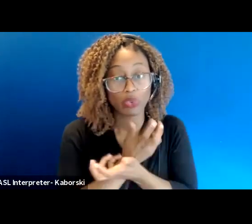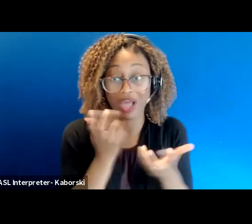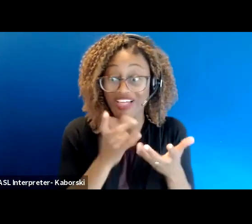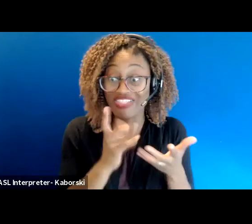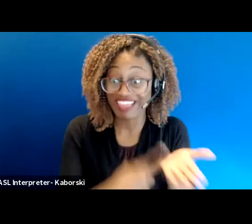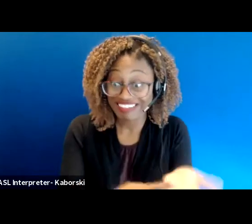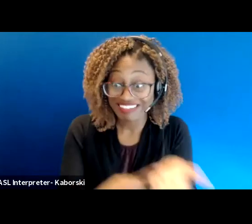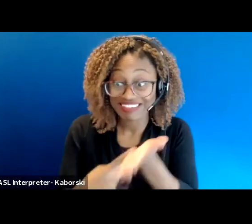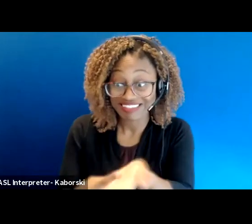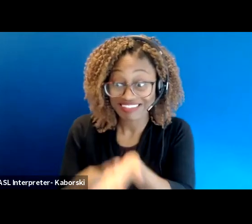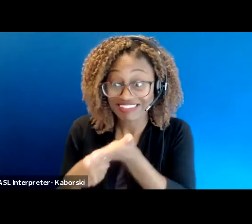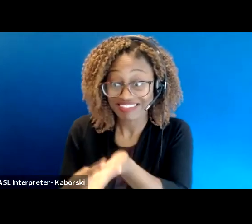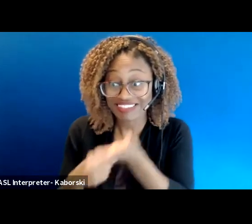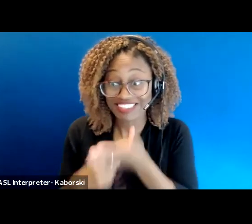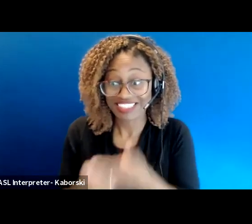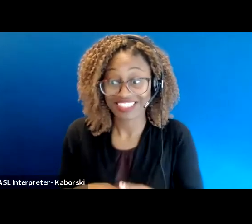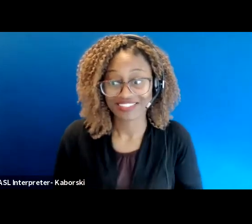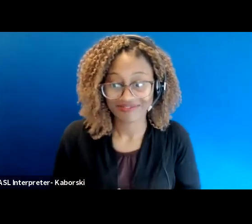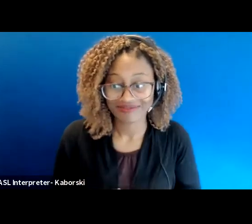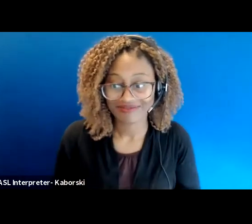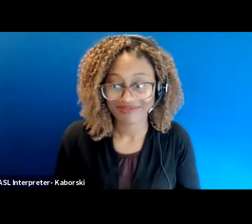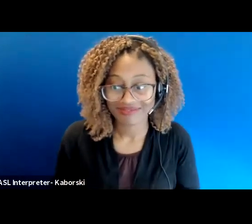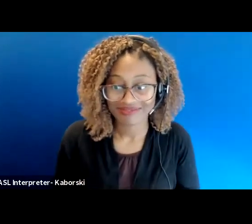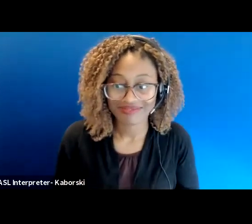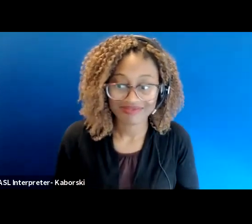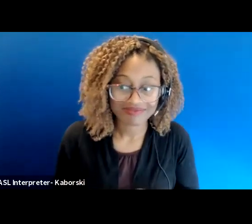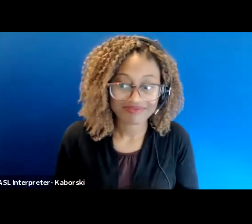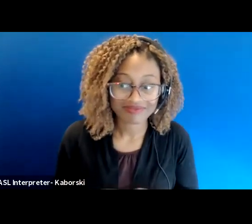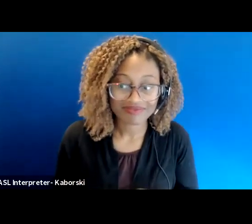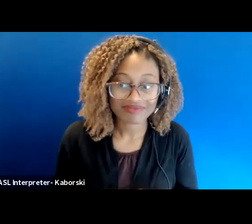discussion, a lot of